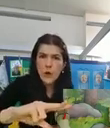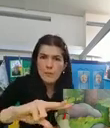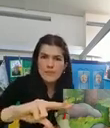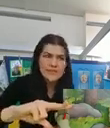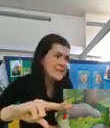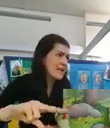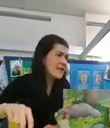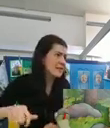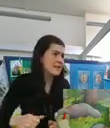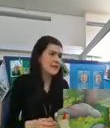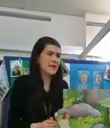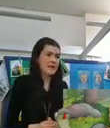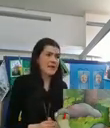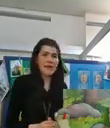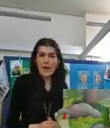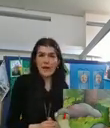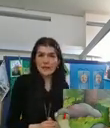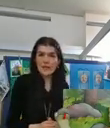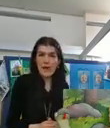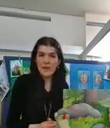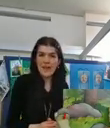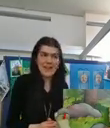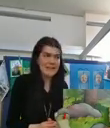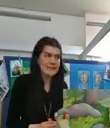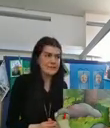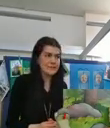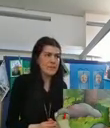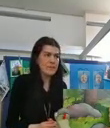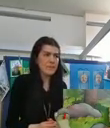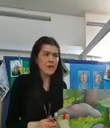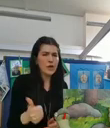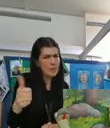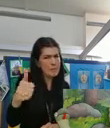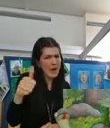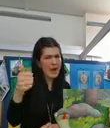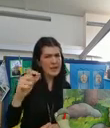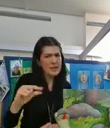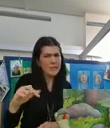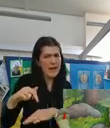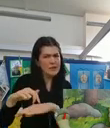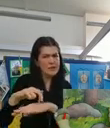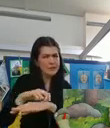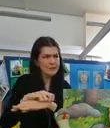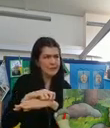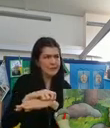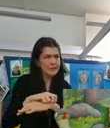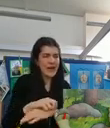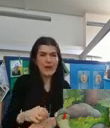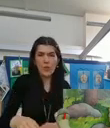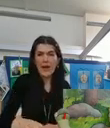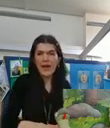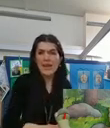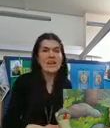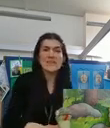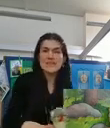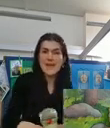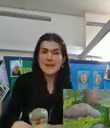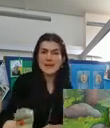"Scrambled snake? It's time I hid. Goodbye, little mouse." And away snake